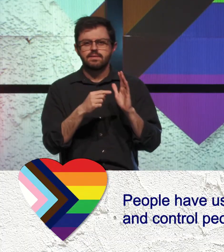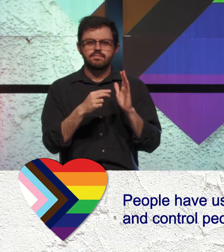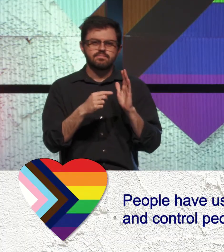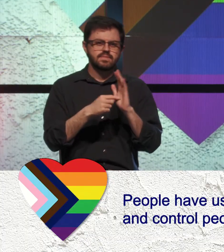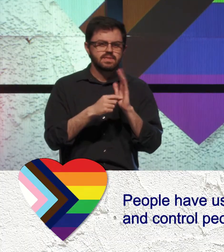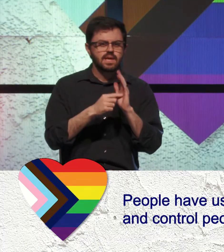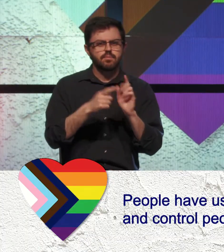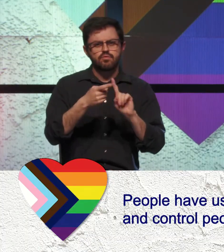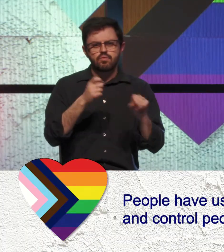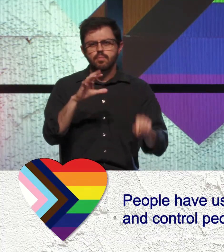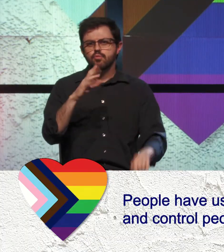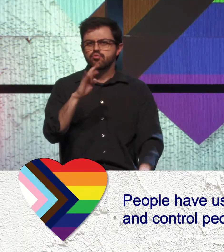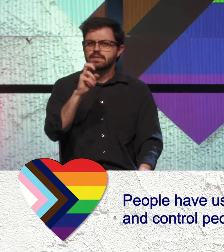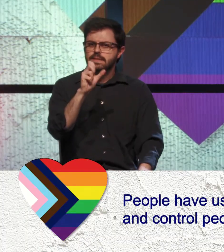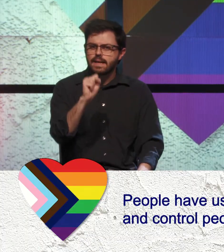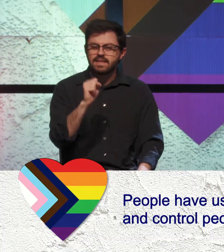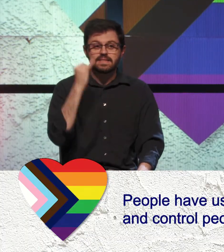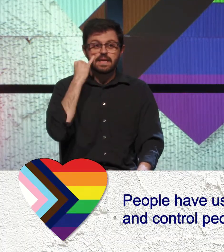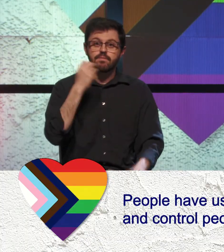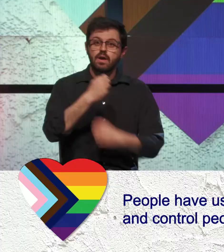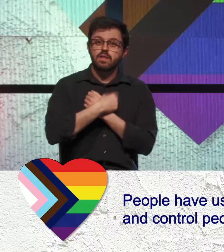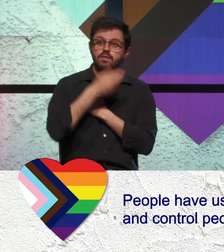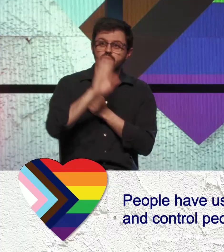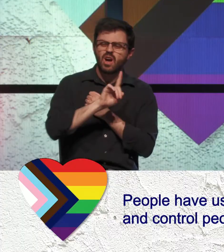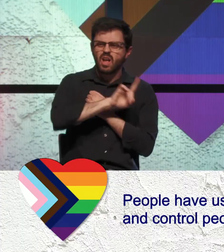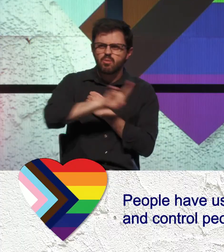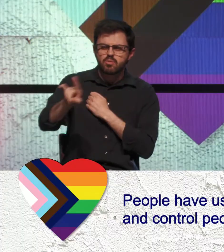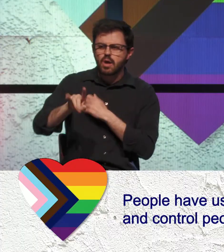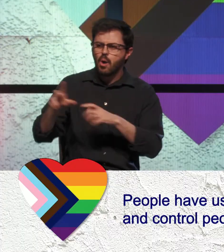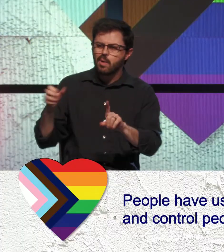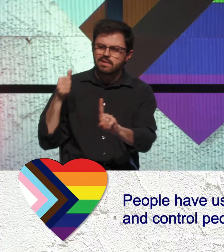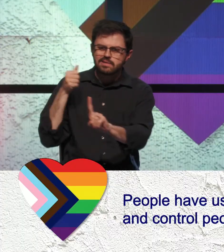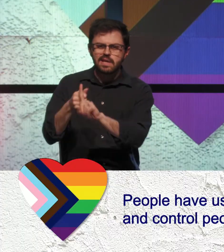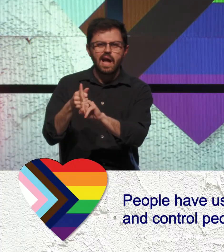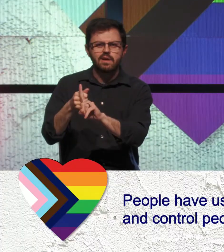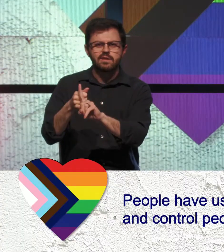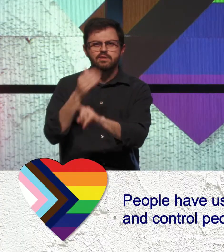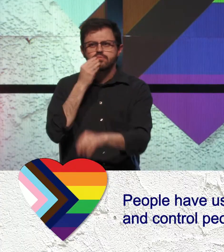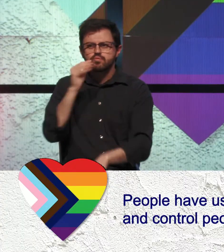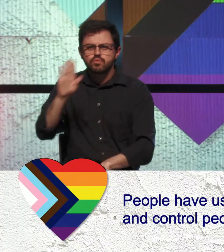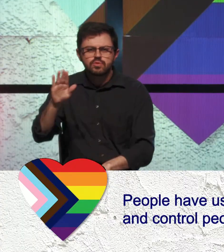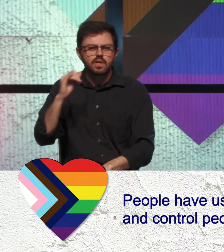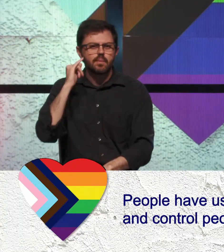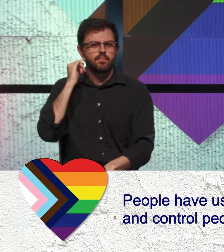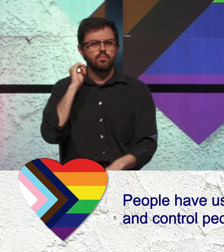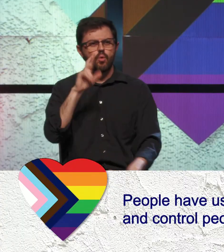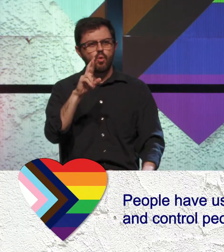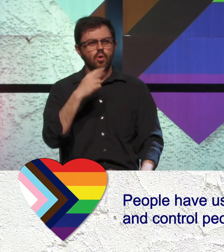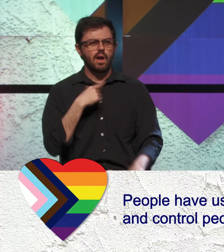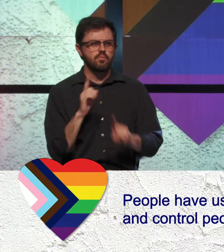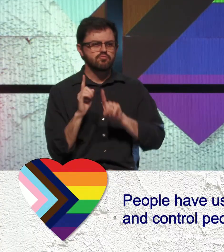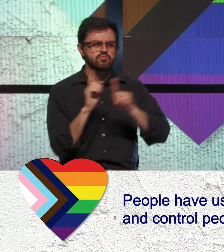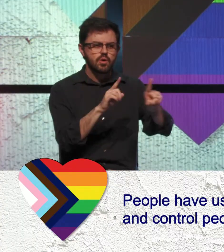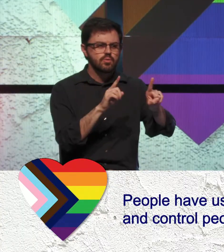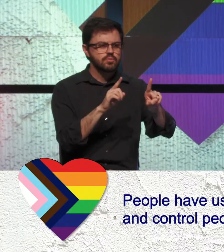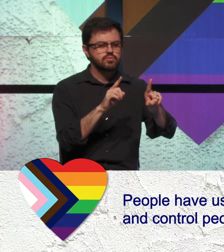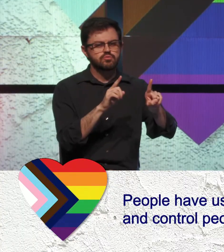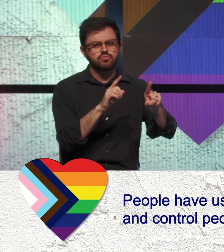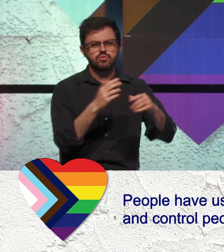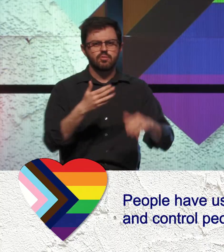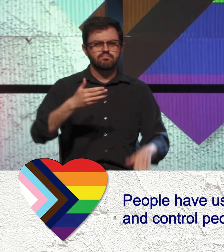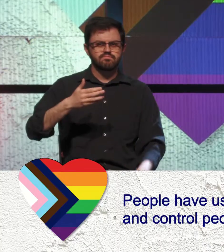of the Crusades, right? If I love God, I'm going to go colonize the people in